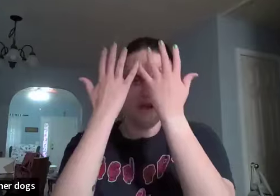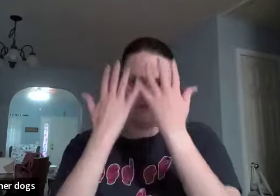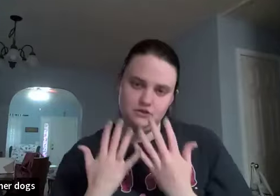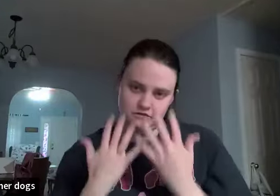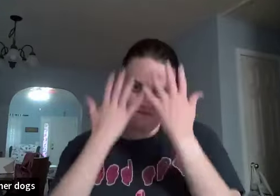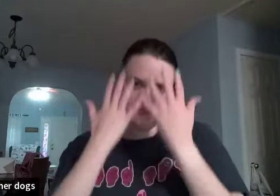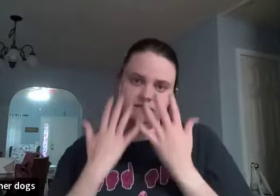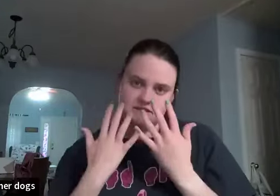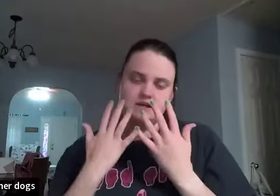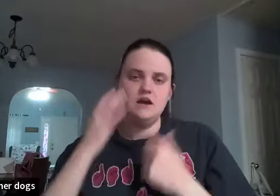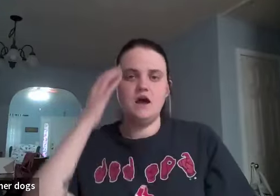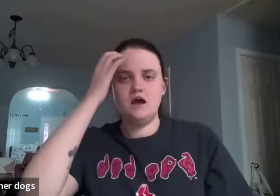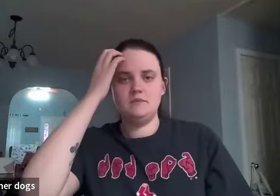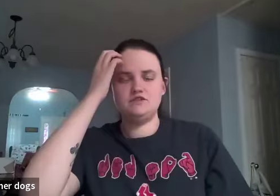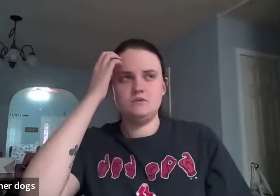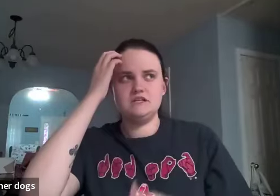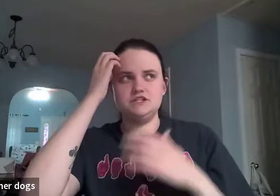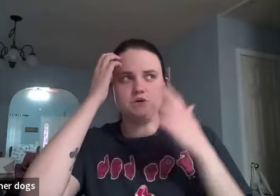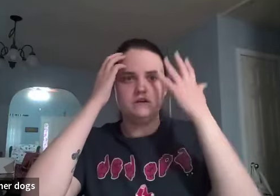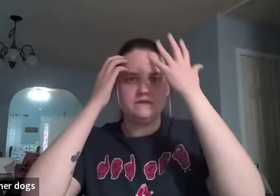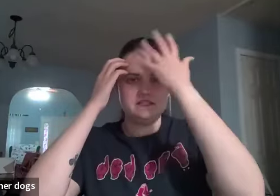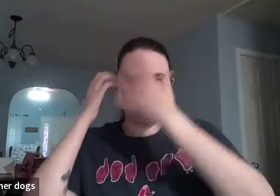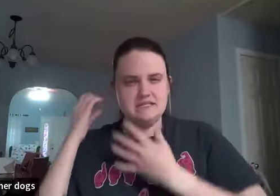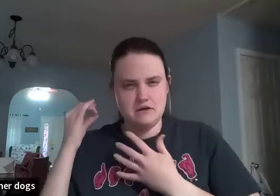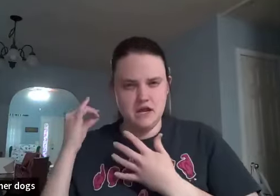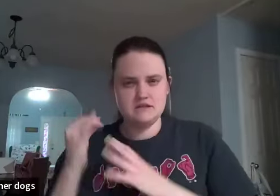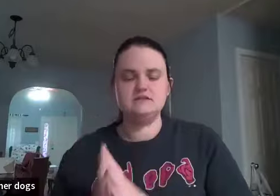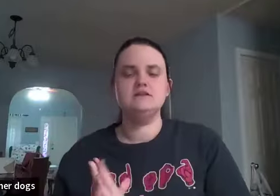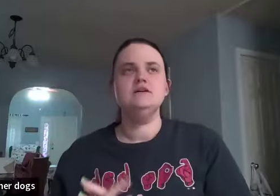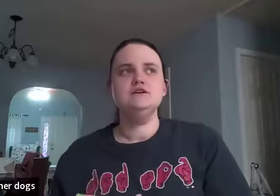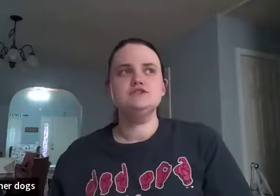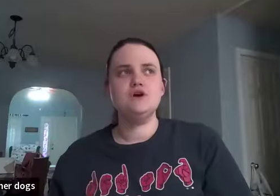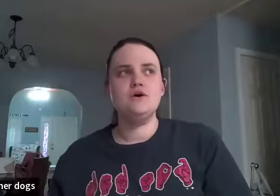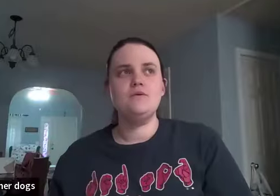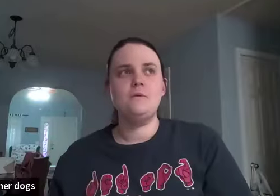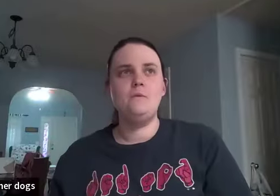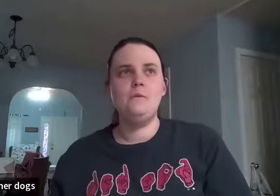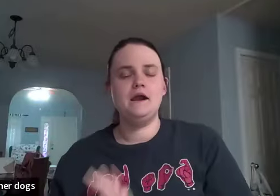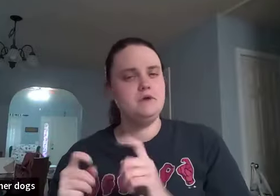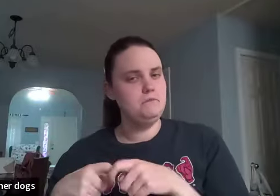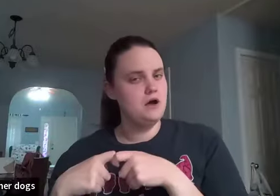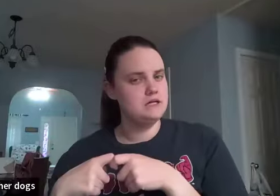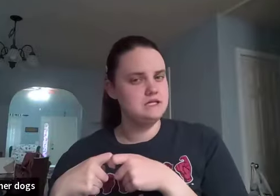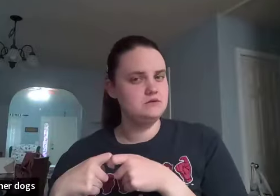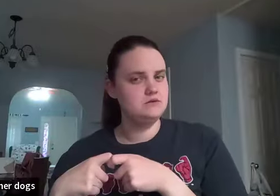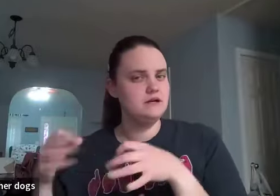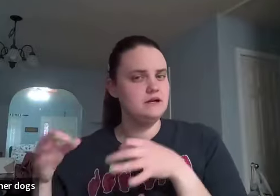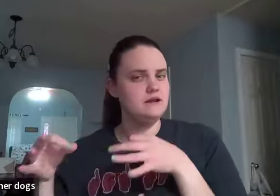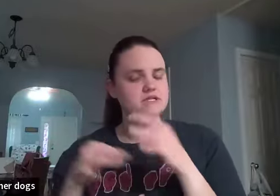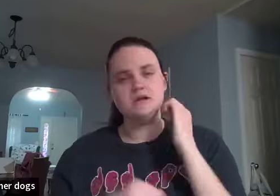kind of in your face. It's almost like showing your face as being downcast. So I'm going to pause here real quick and kind of